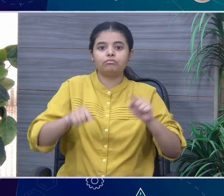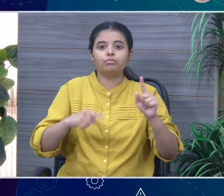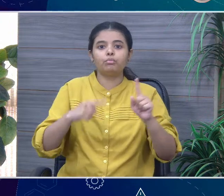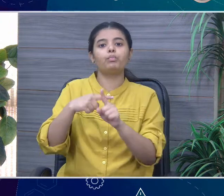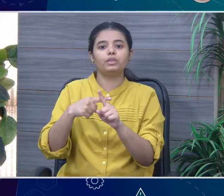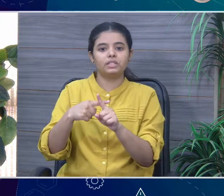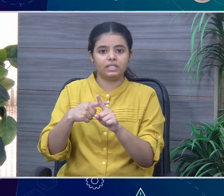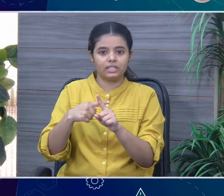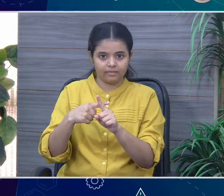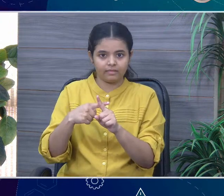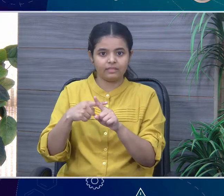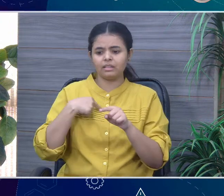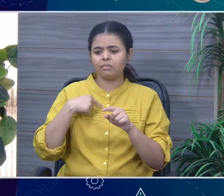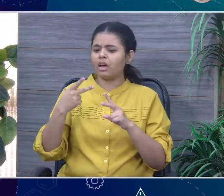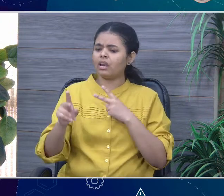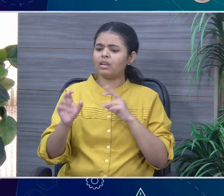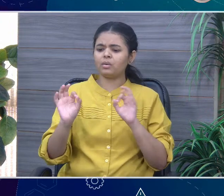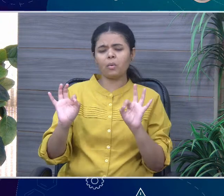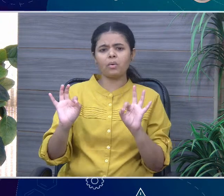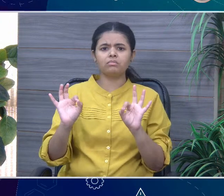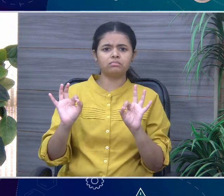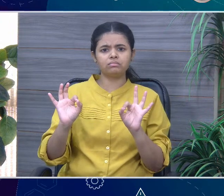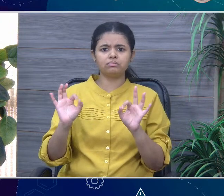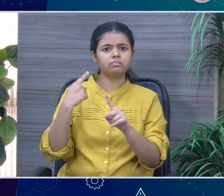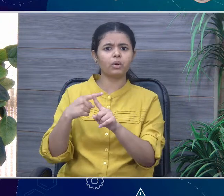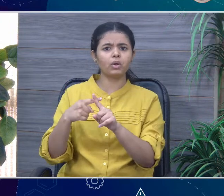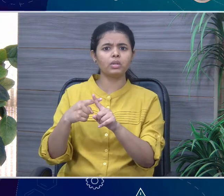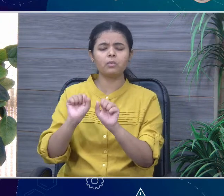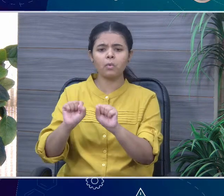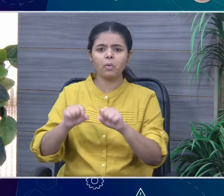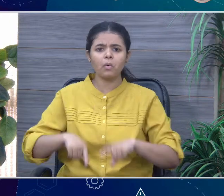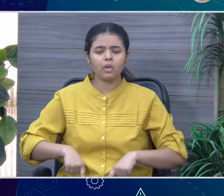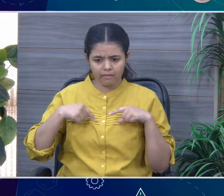individual different from us. We need to understand that like